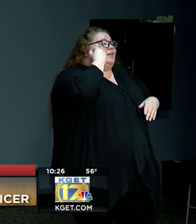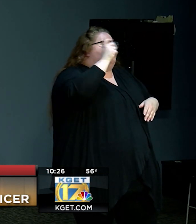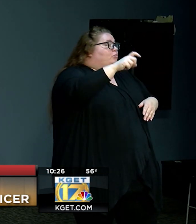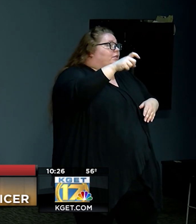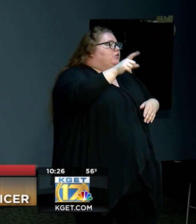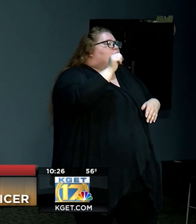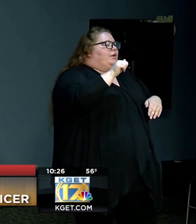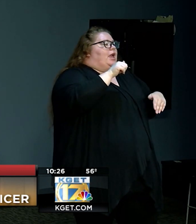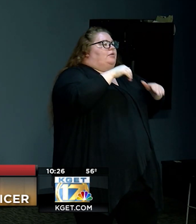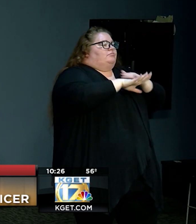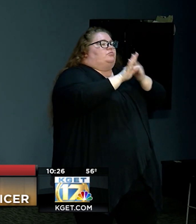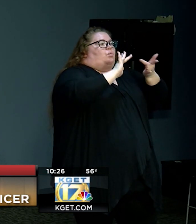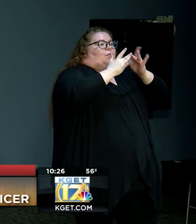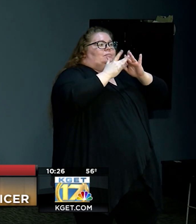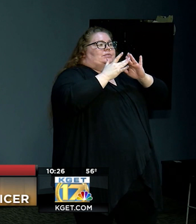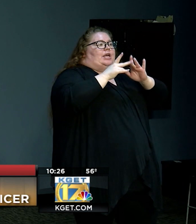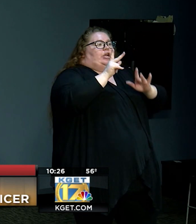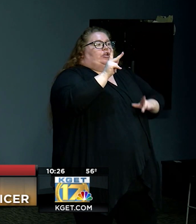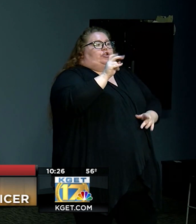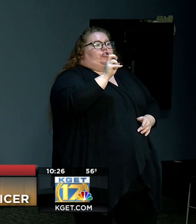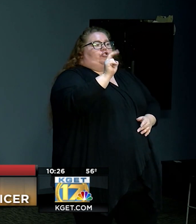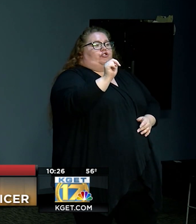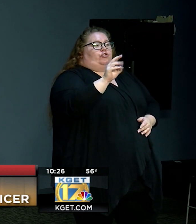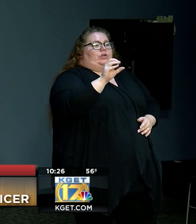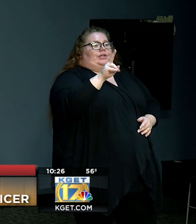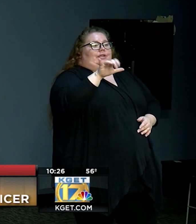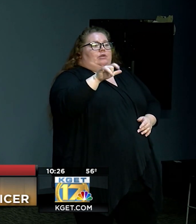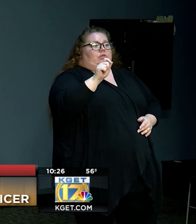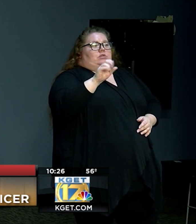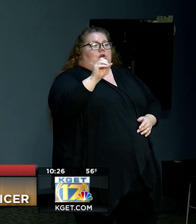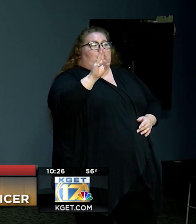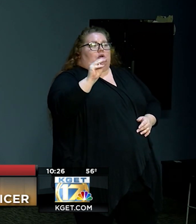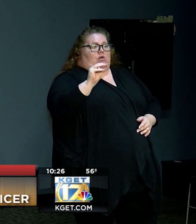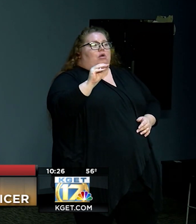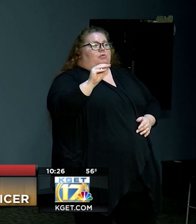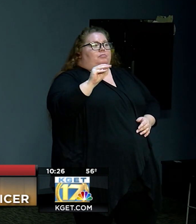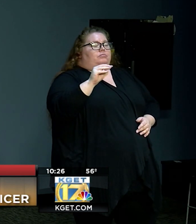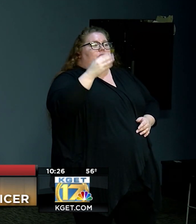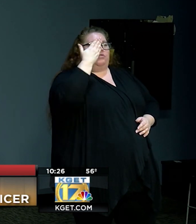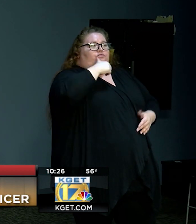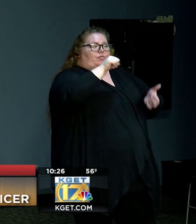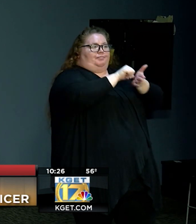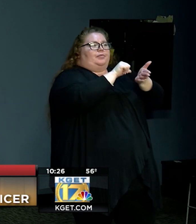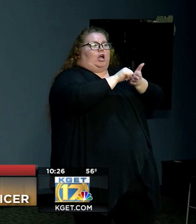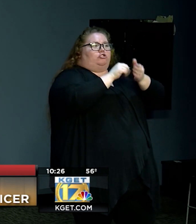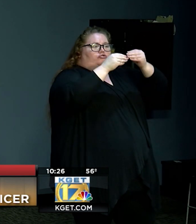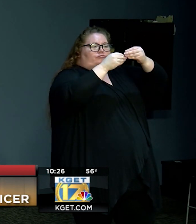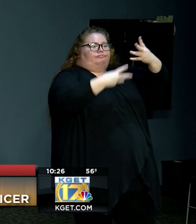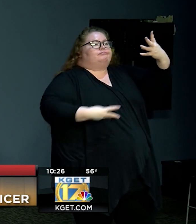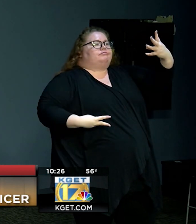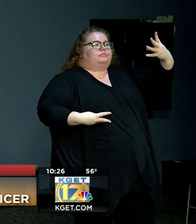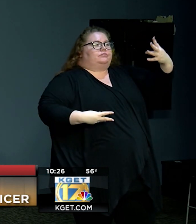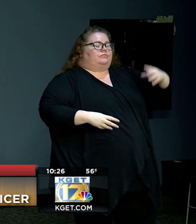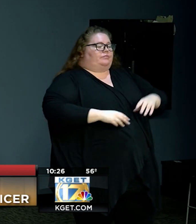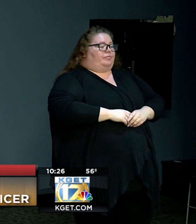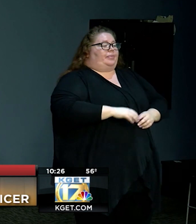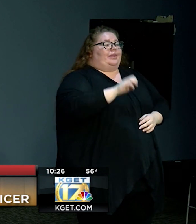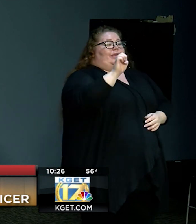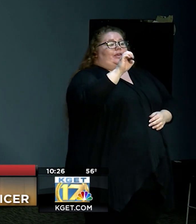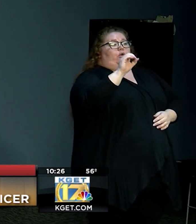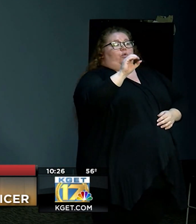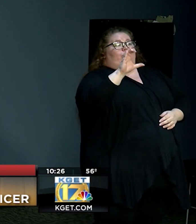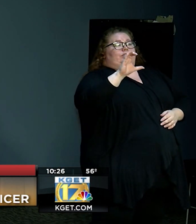all about the essential services. They're right there on the front of the homepage. Our EOC, our